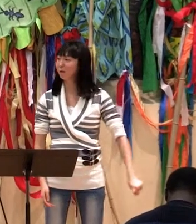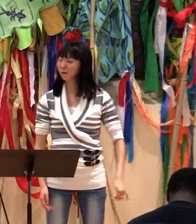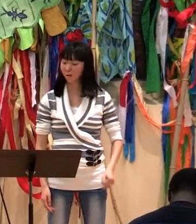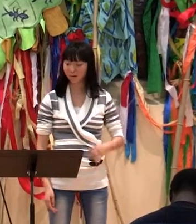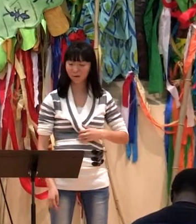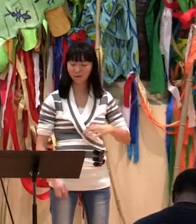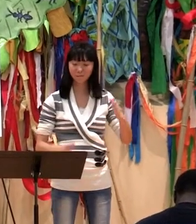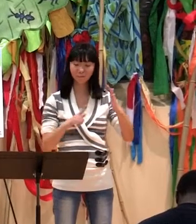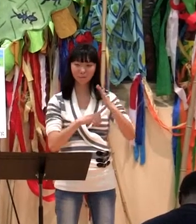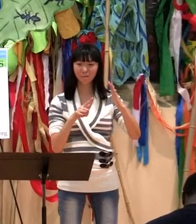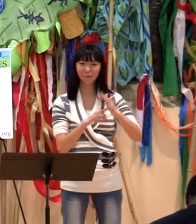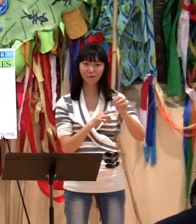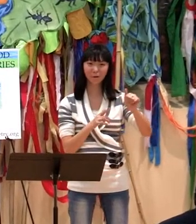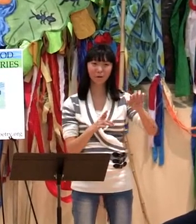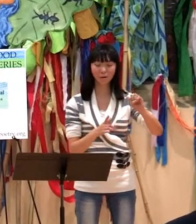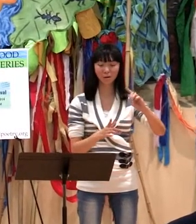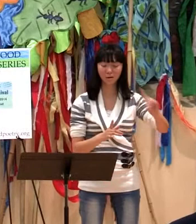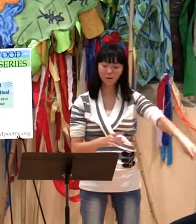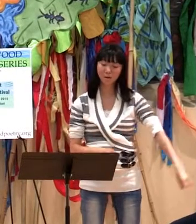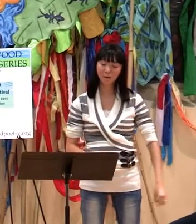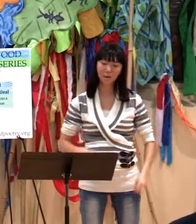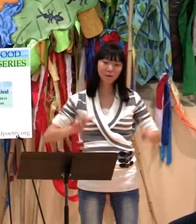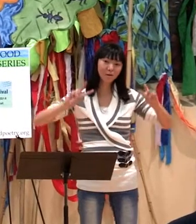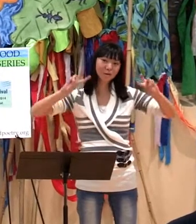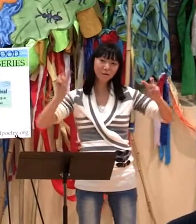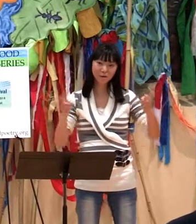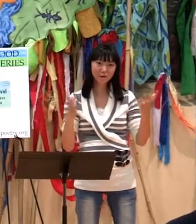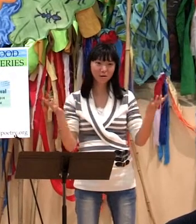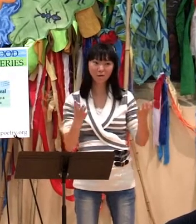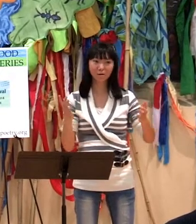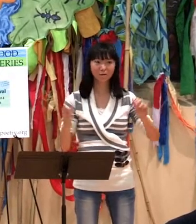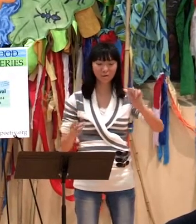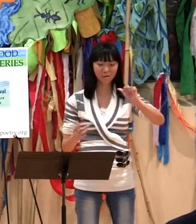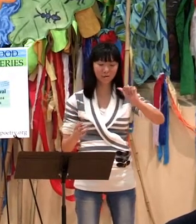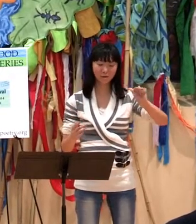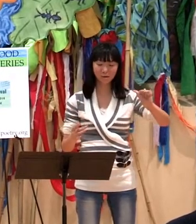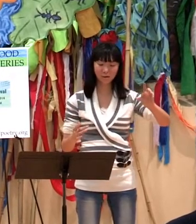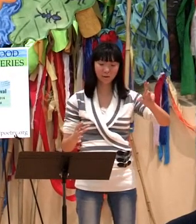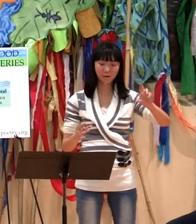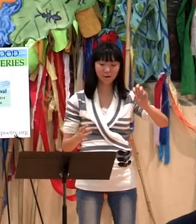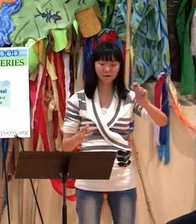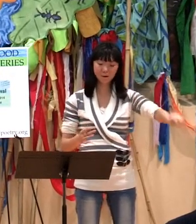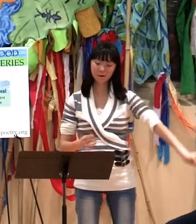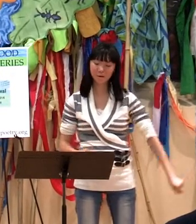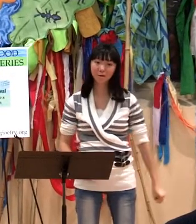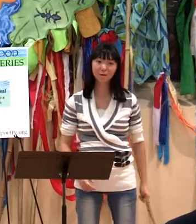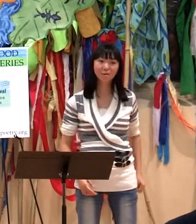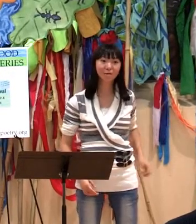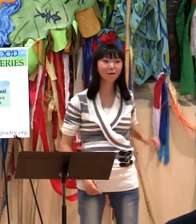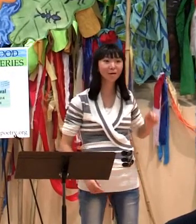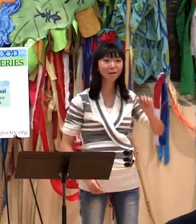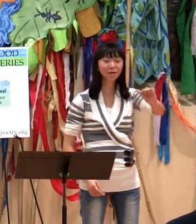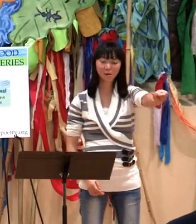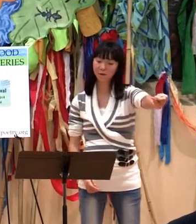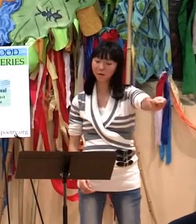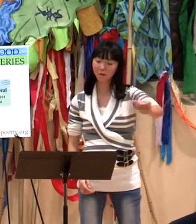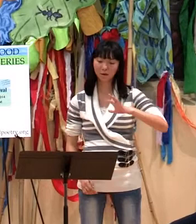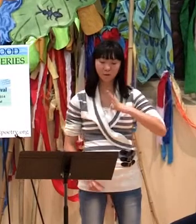My name is Jenna. I'm a junior at ASD. The title of the poem is